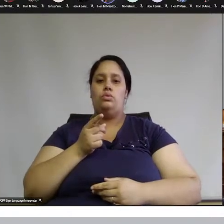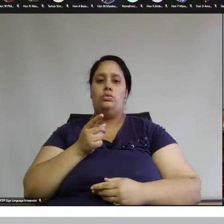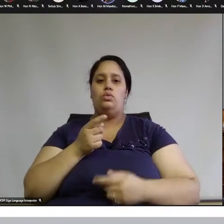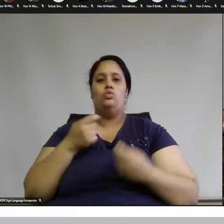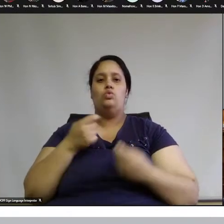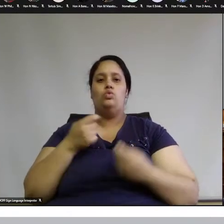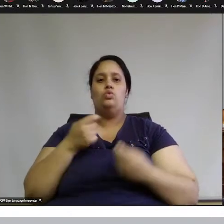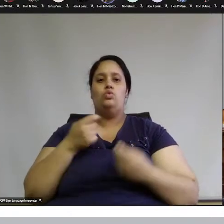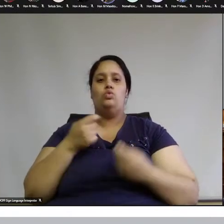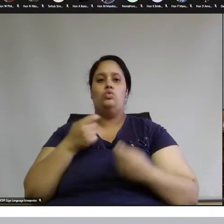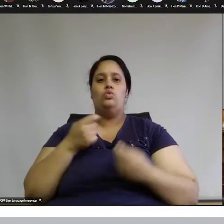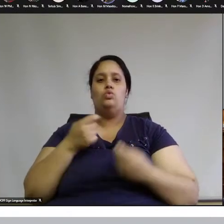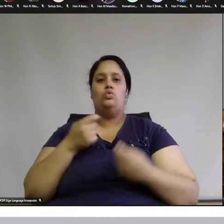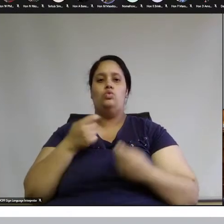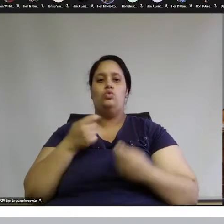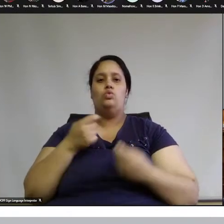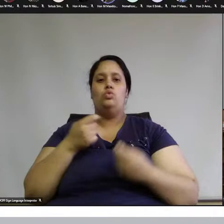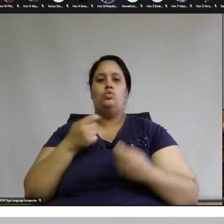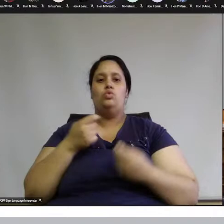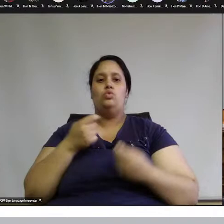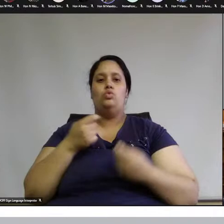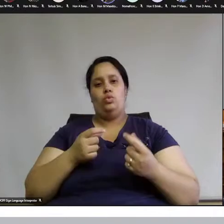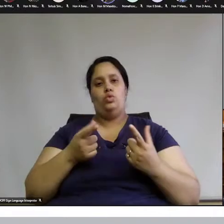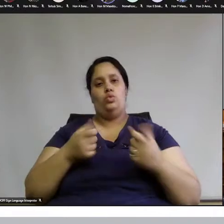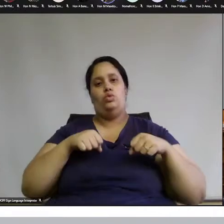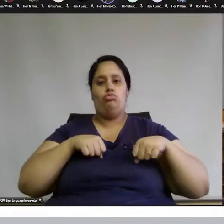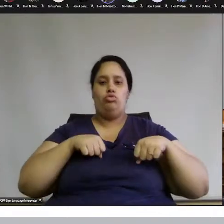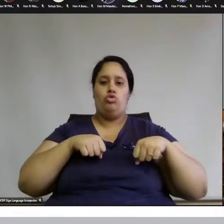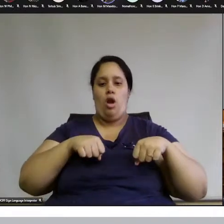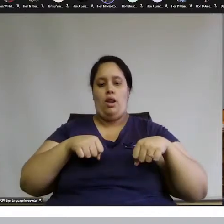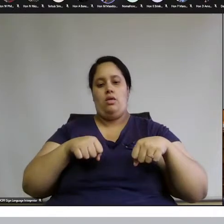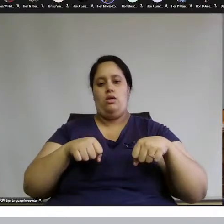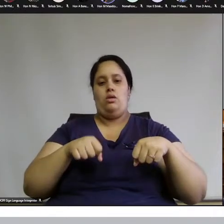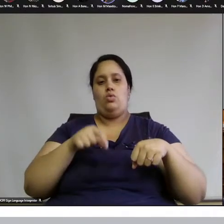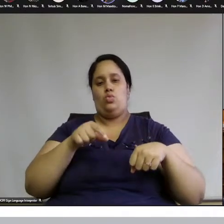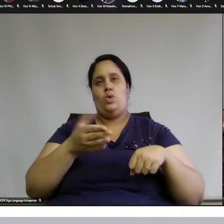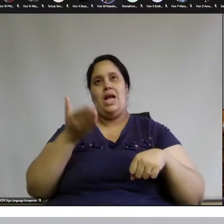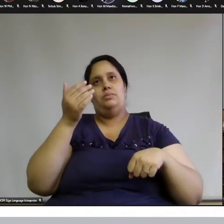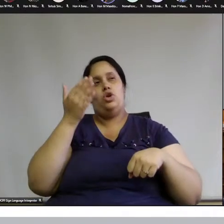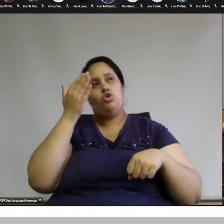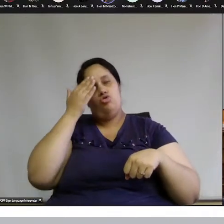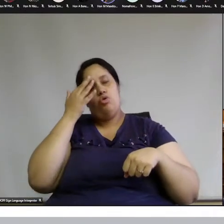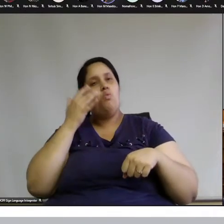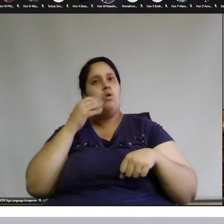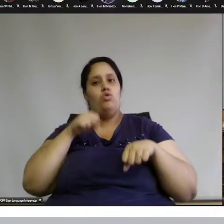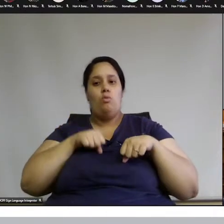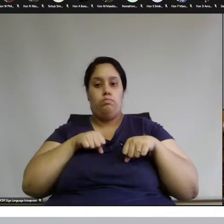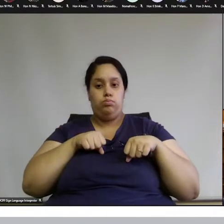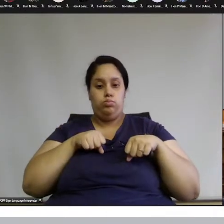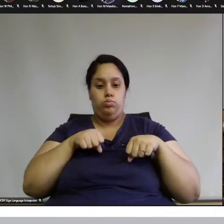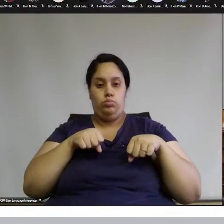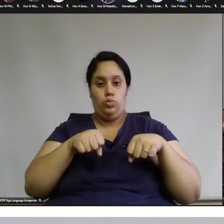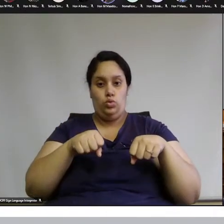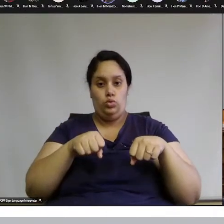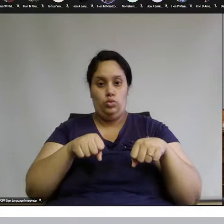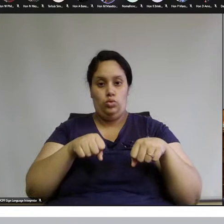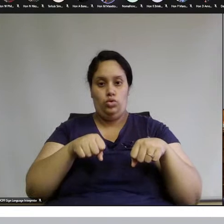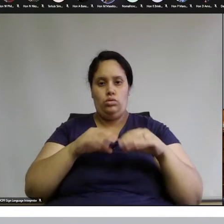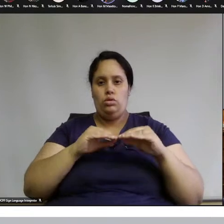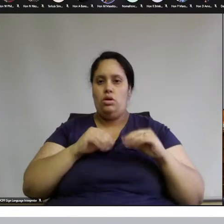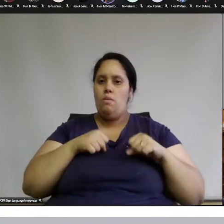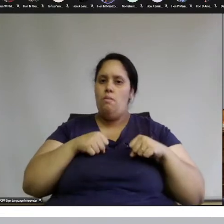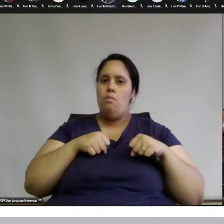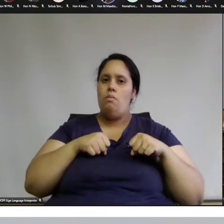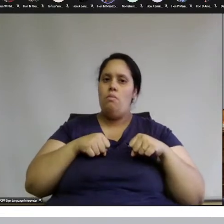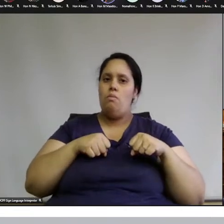shopping, you take the trolley in anticipation of when you push it, it's going to move